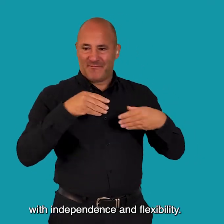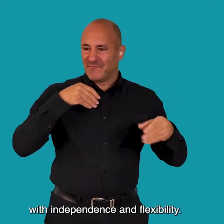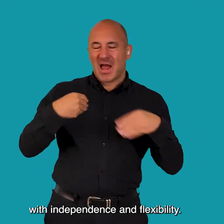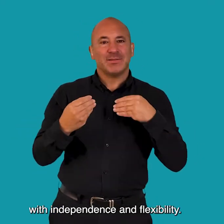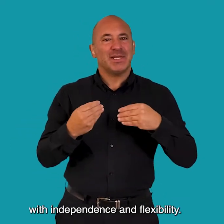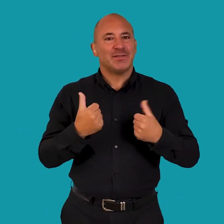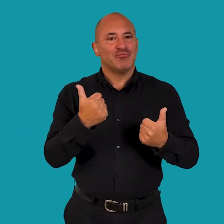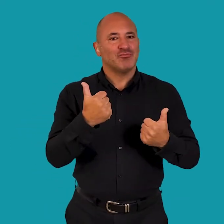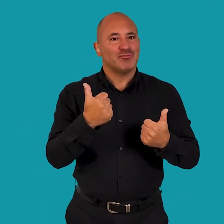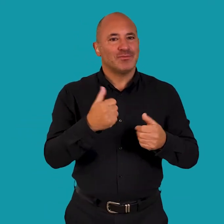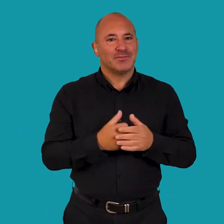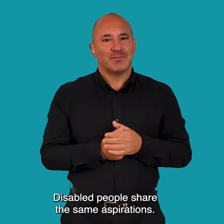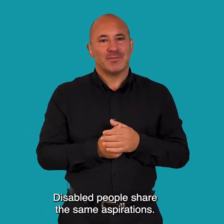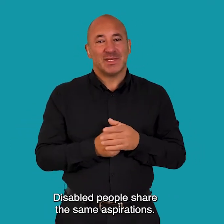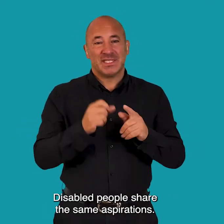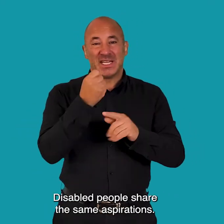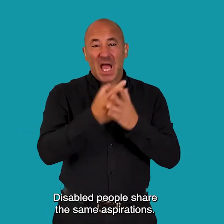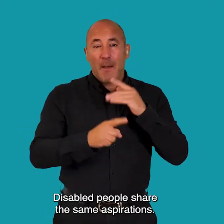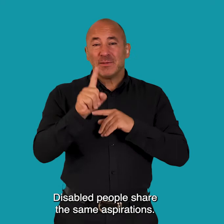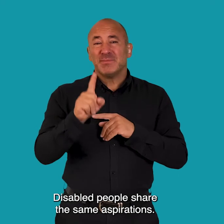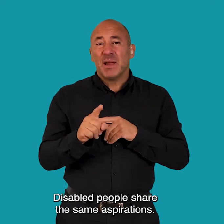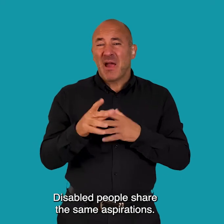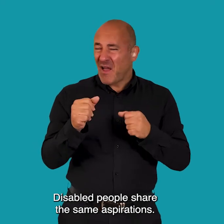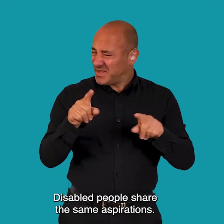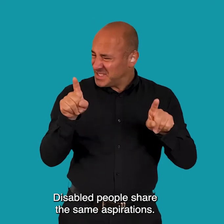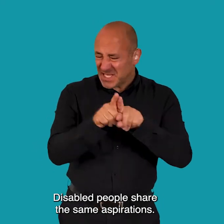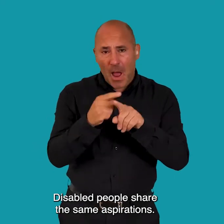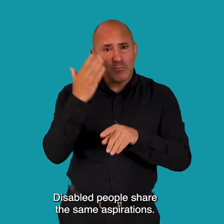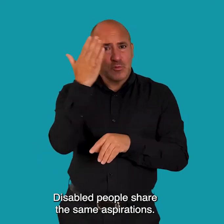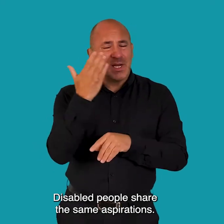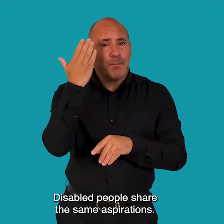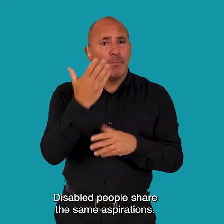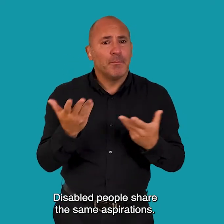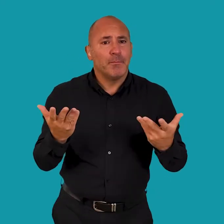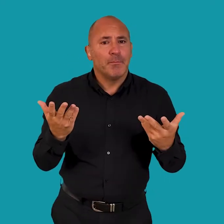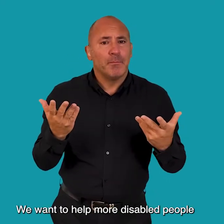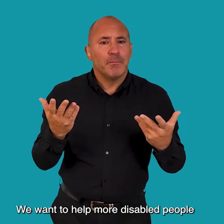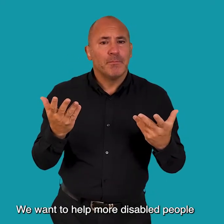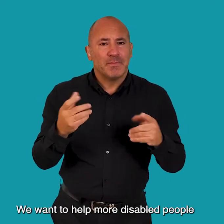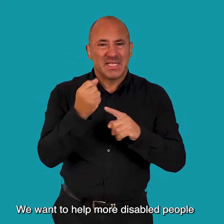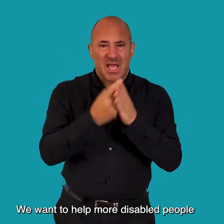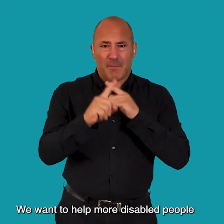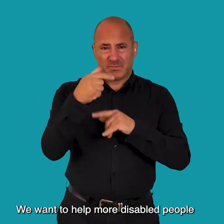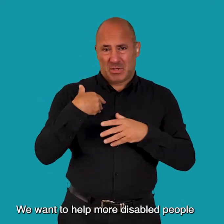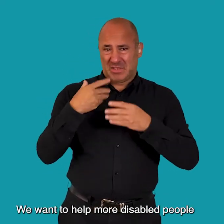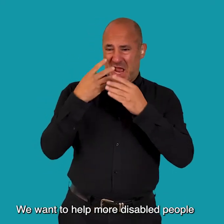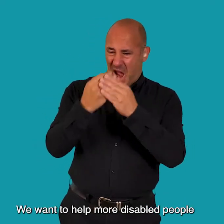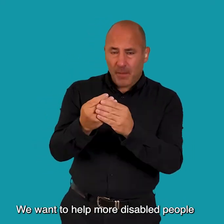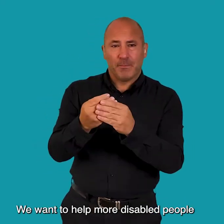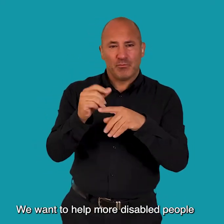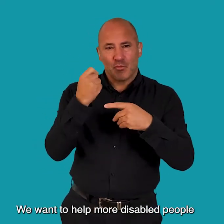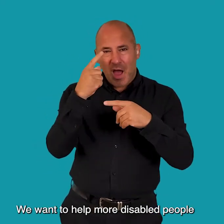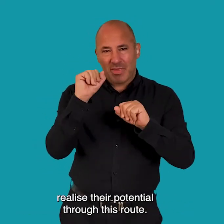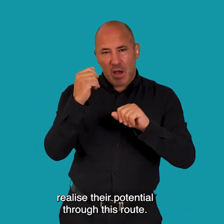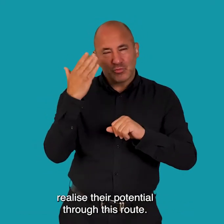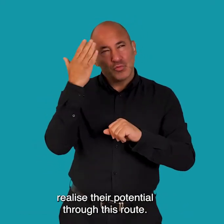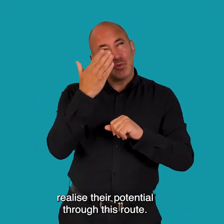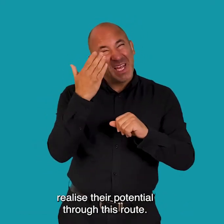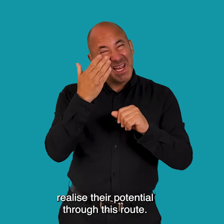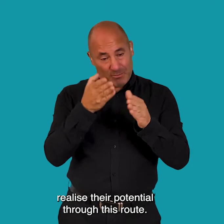flexibility. Disabled people share the same aspirations. We want to help more disabled people realize their potential